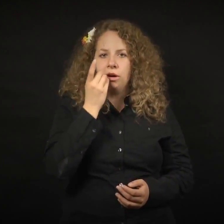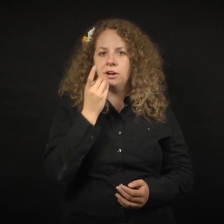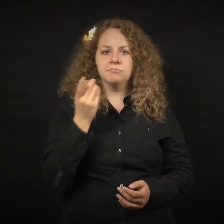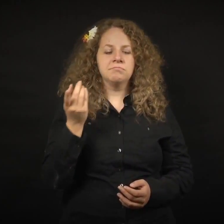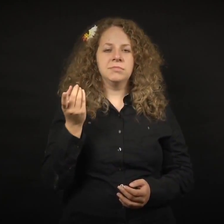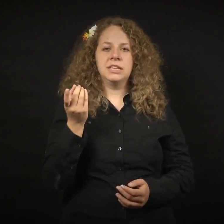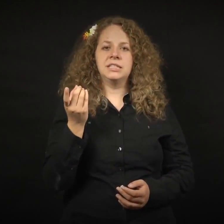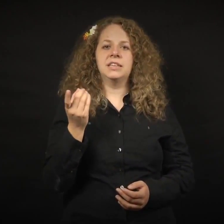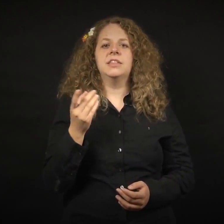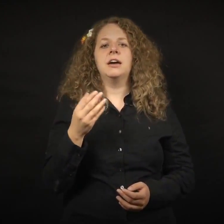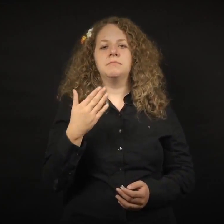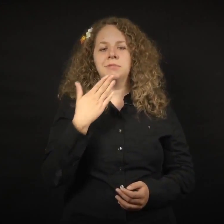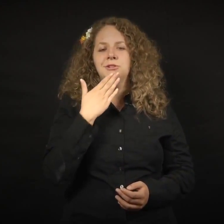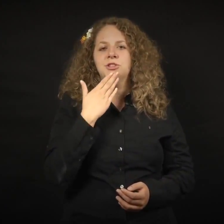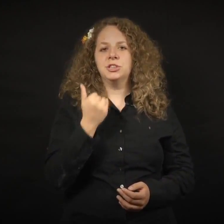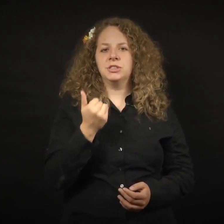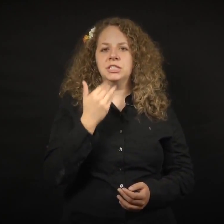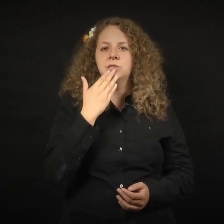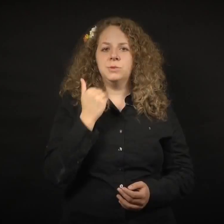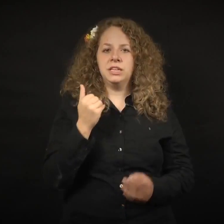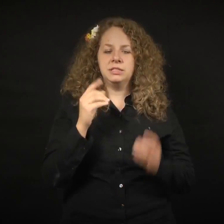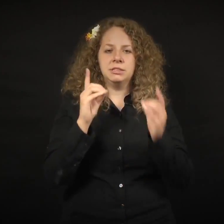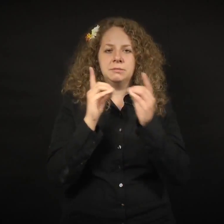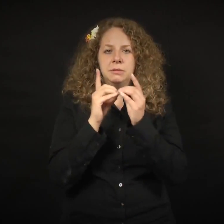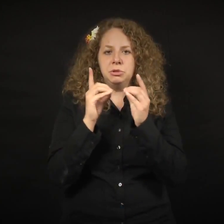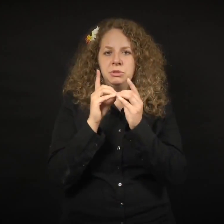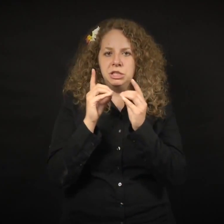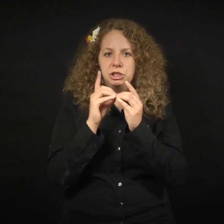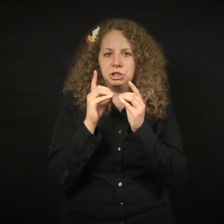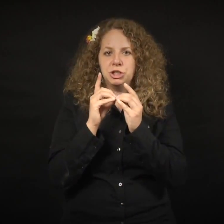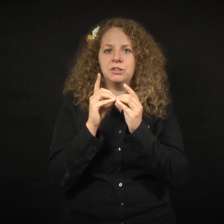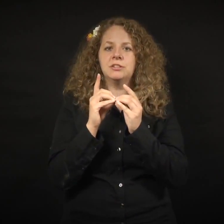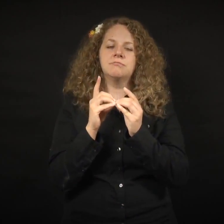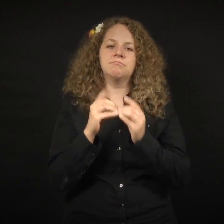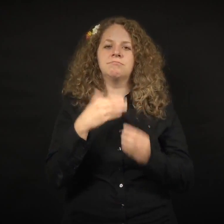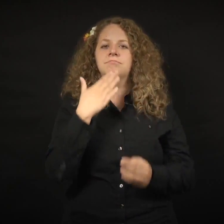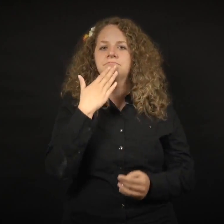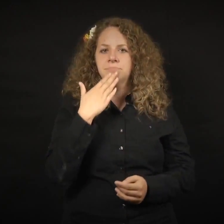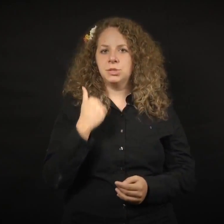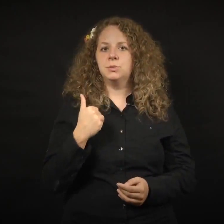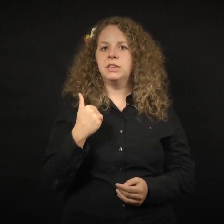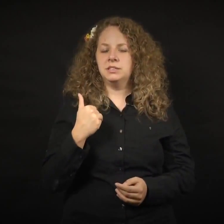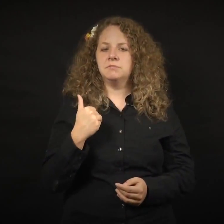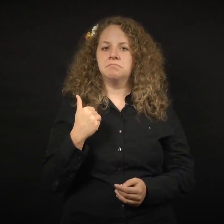or things like that, but usually you'll see sweet. Sometimes you see dessert, sweet.